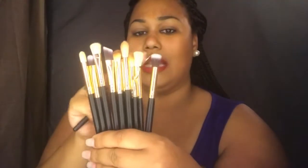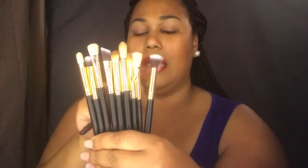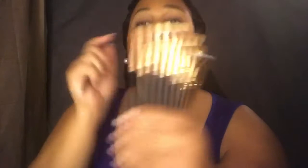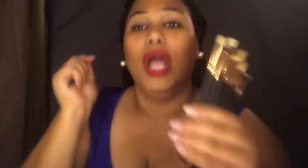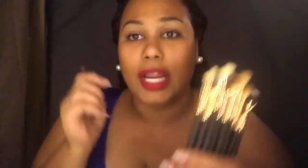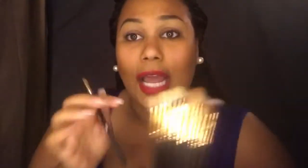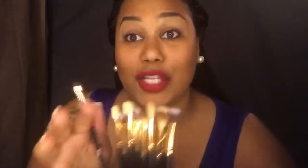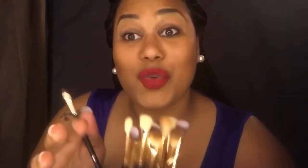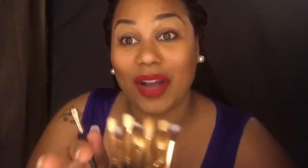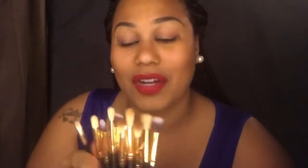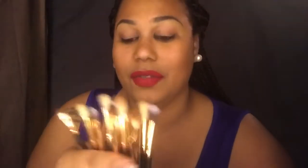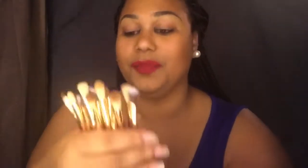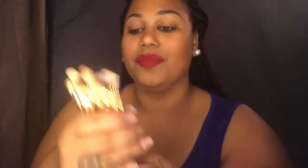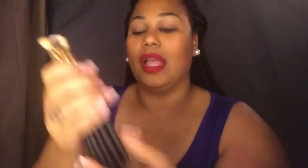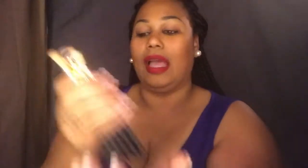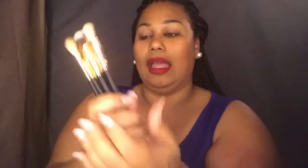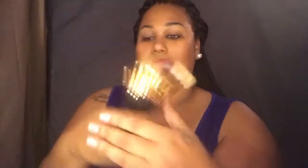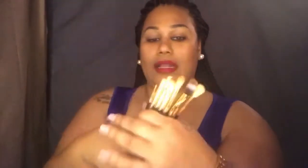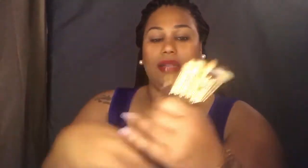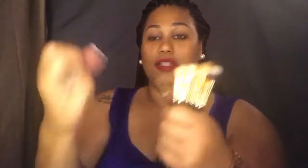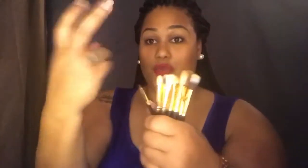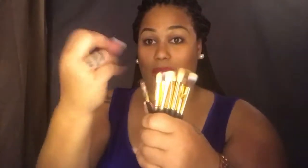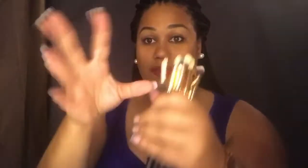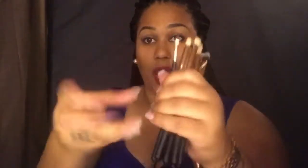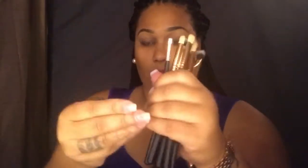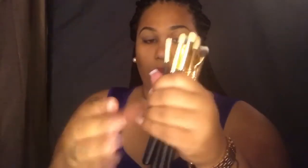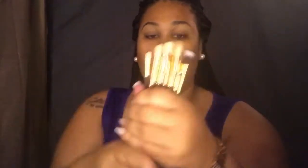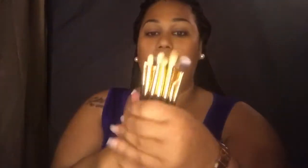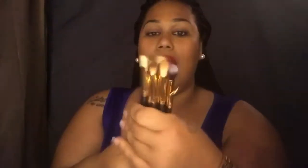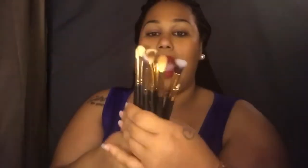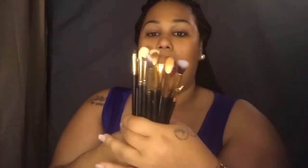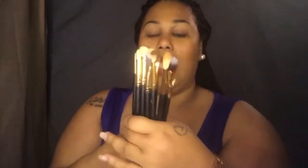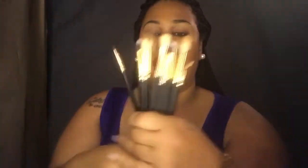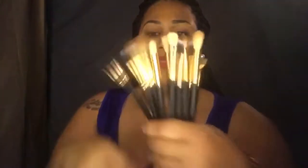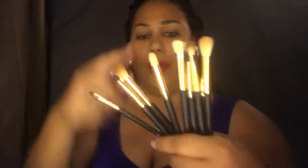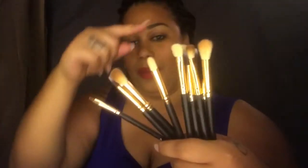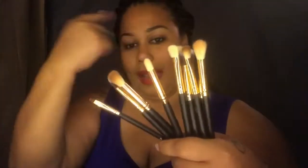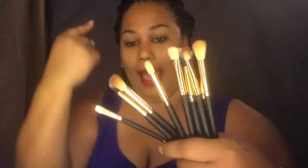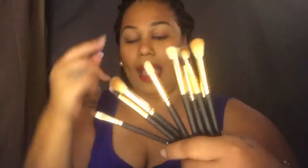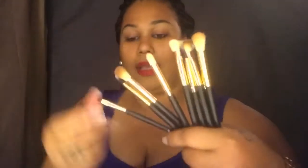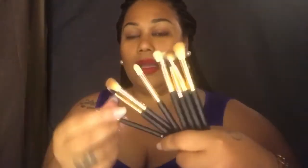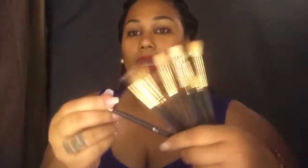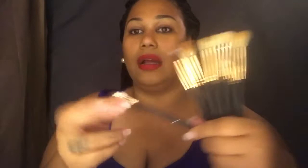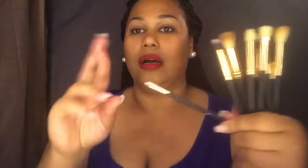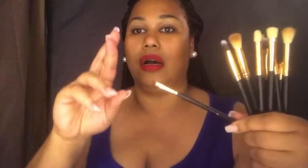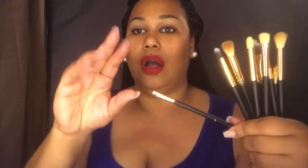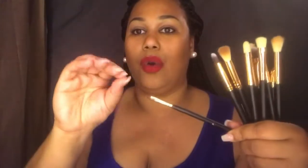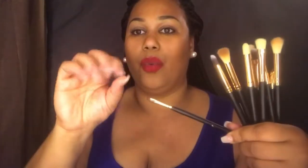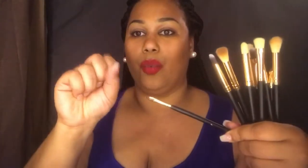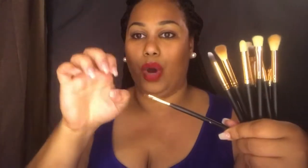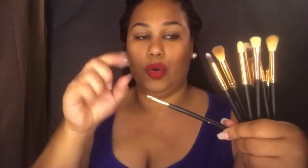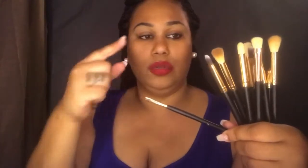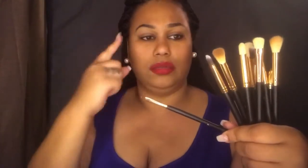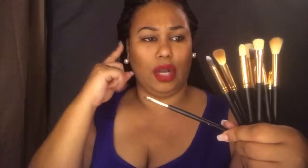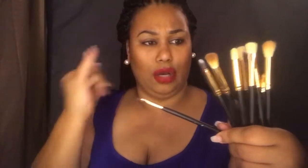1, 2, 3, 4, 5, 6, 7, 8, 9, 10, 11, 12. Yeah, it's 12 of them. And it's 12 total. And they're black and rose